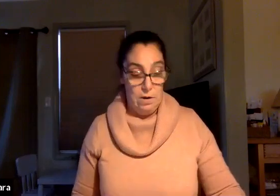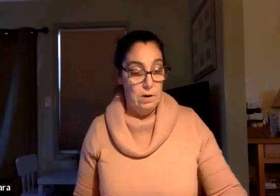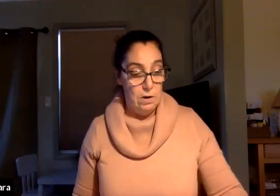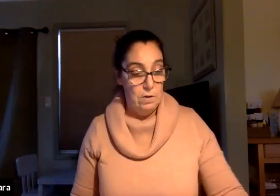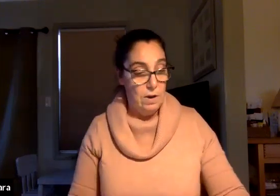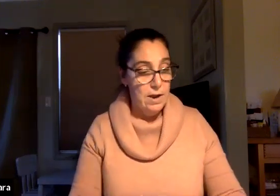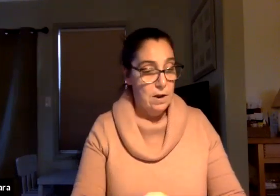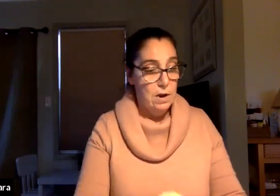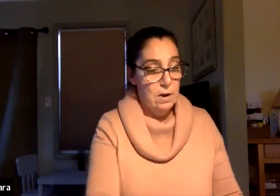Okay.